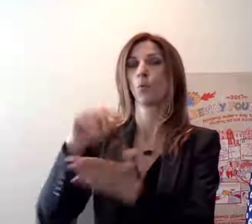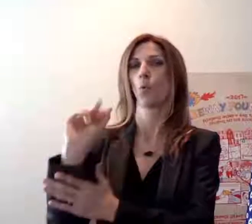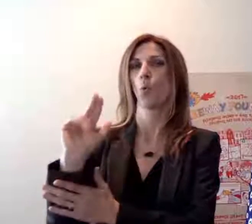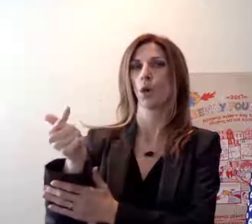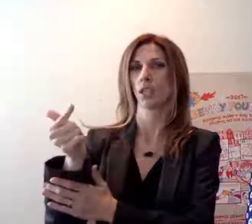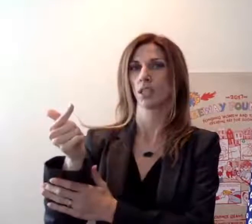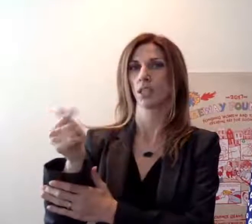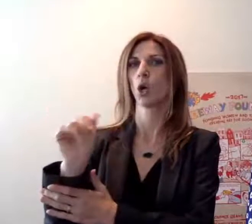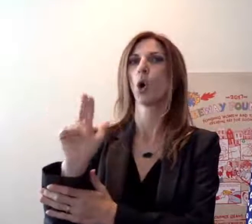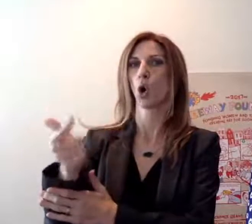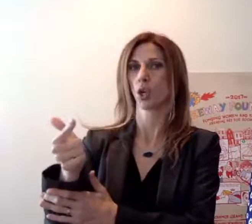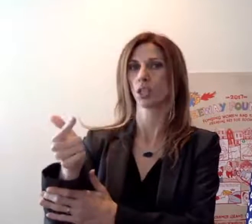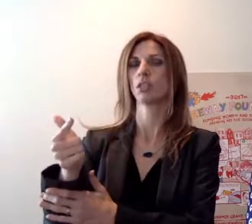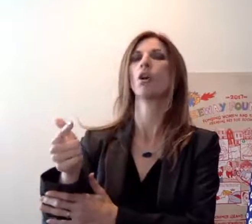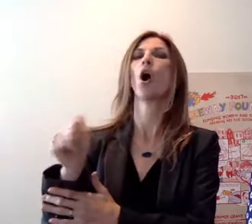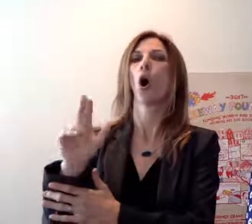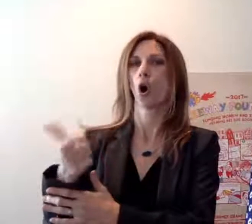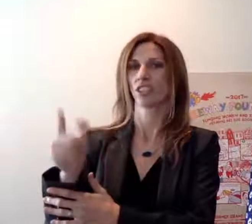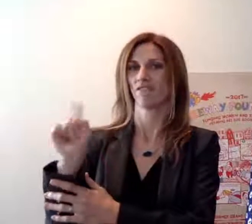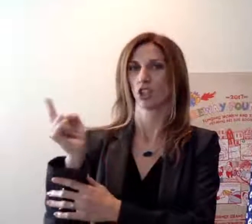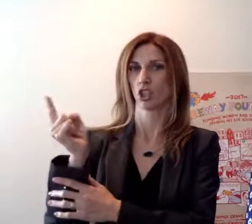August, on August 1st.